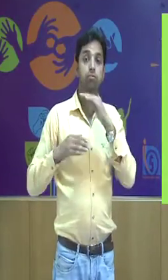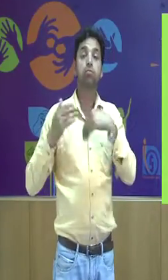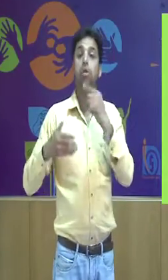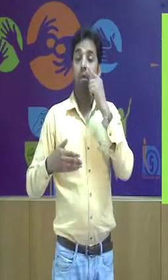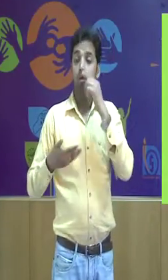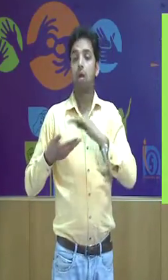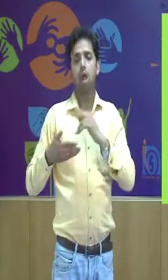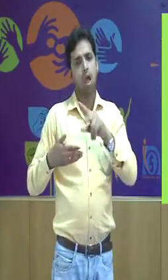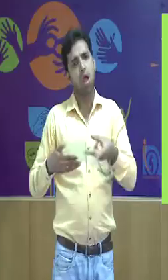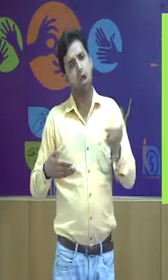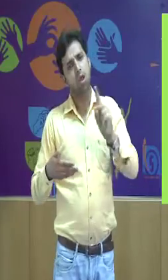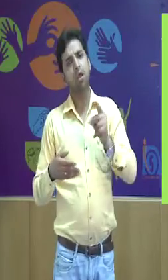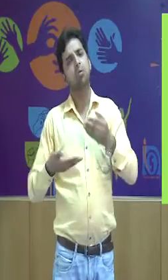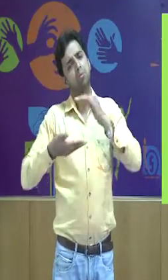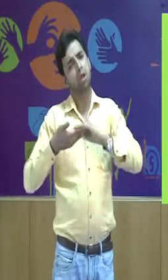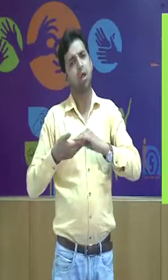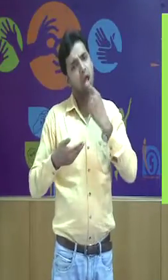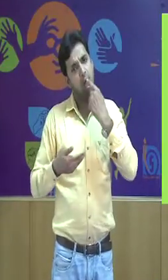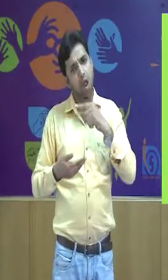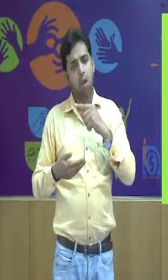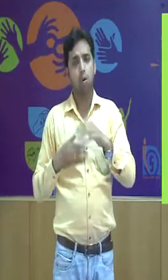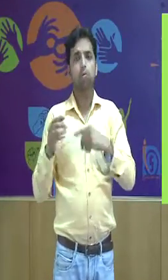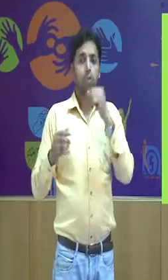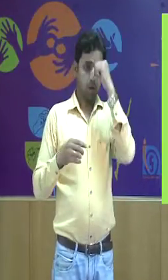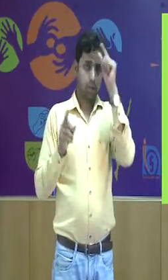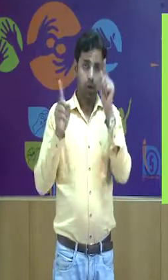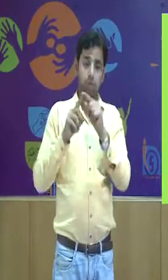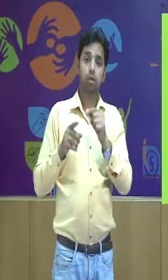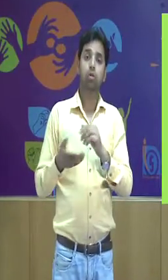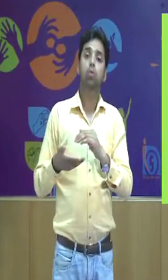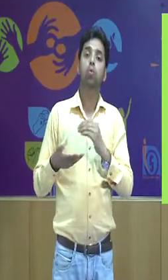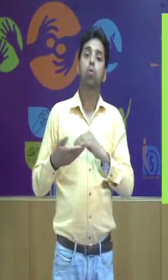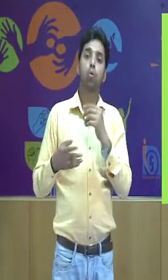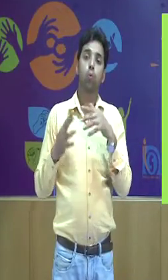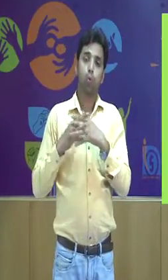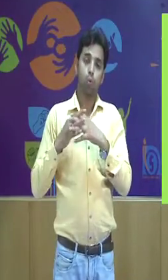that allowed the marriage of Hindu widows.